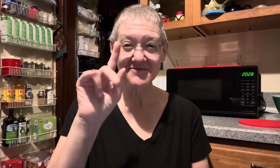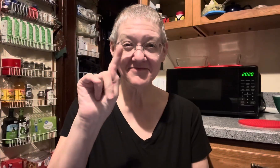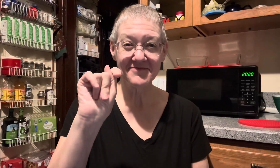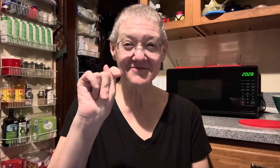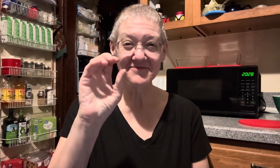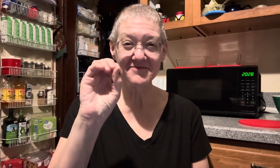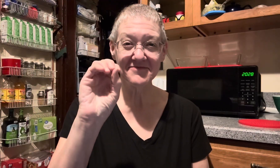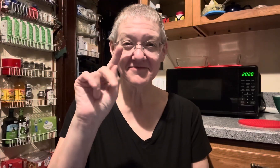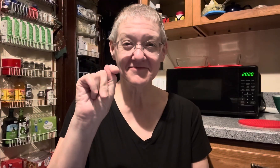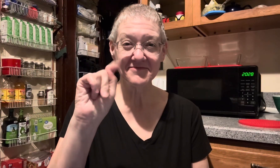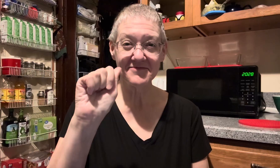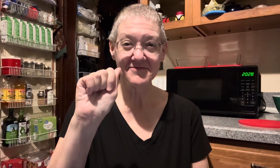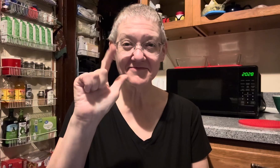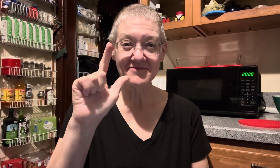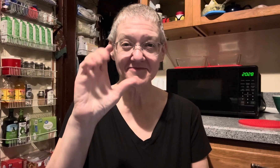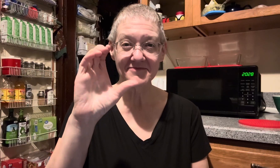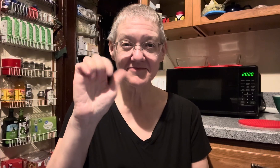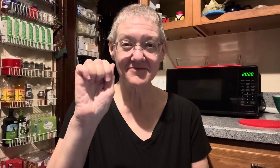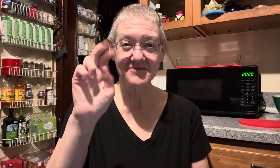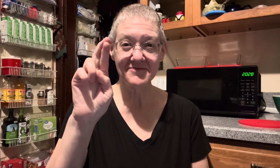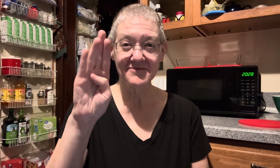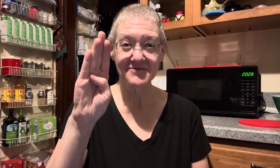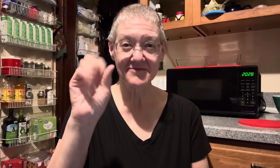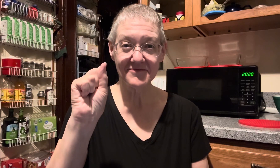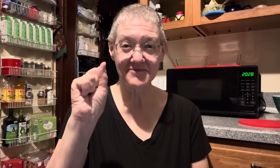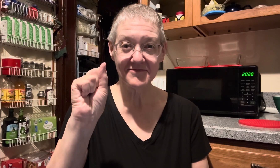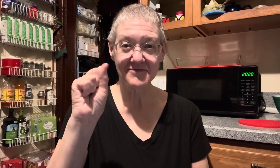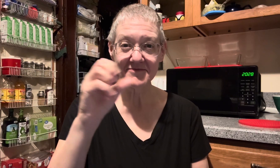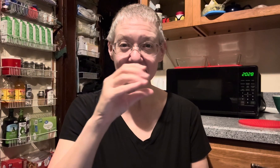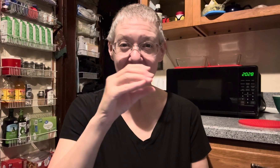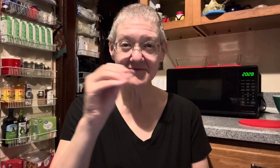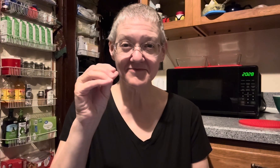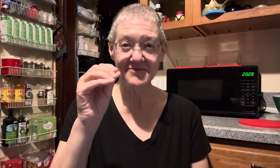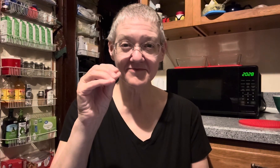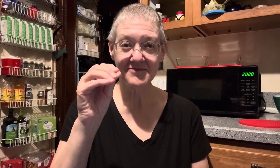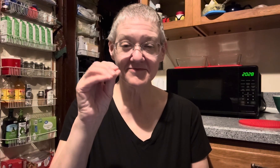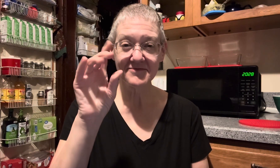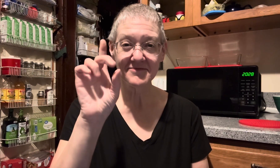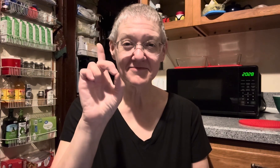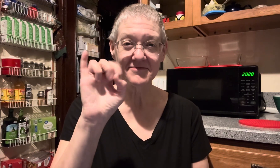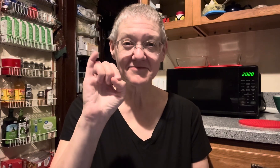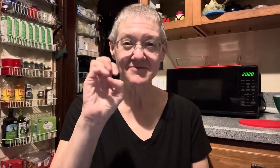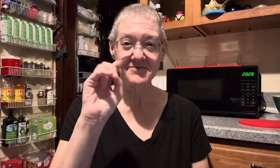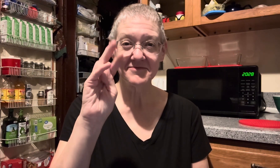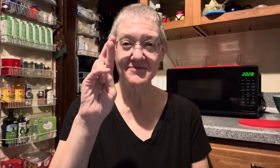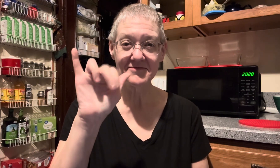Find total carbs and dietary fiber.